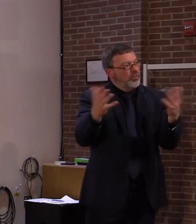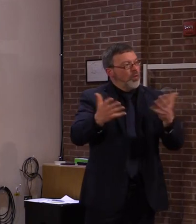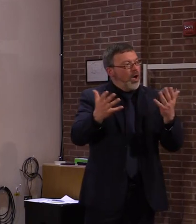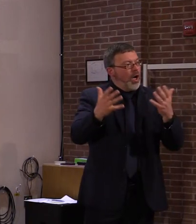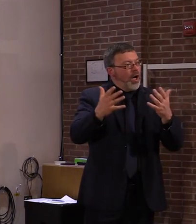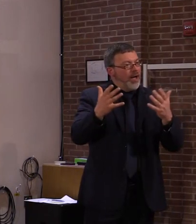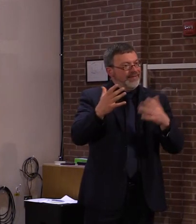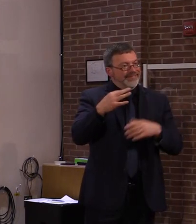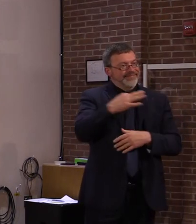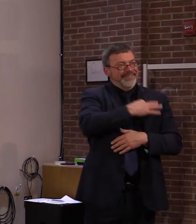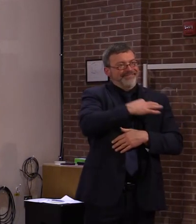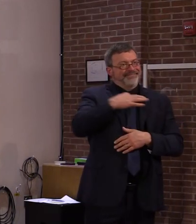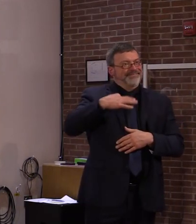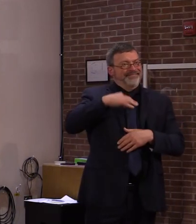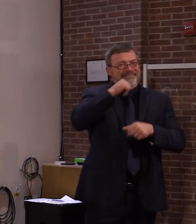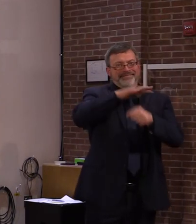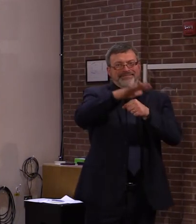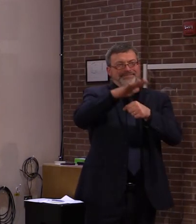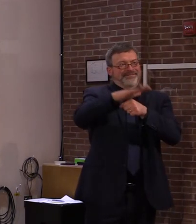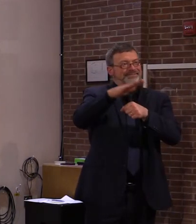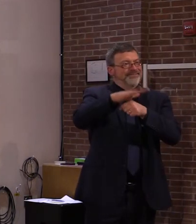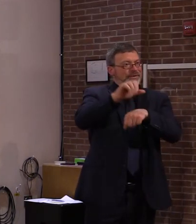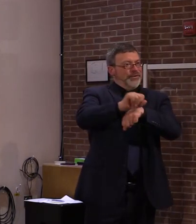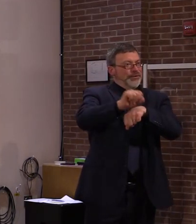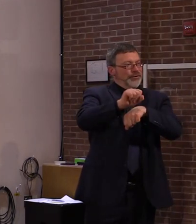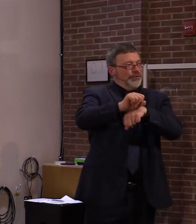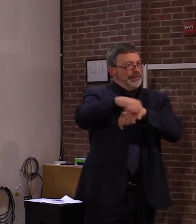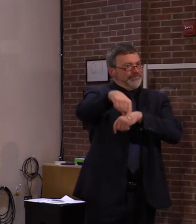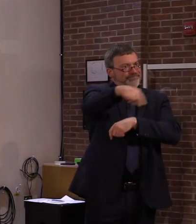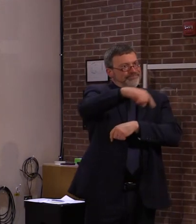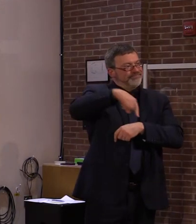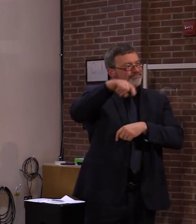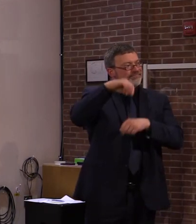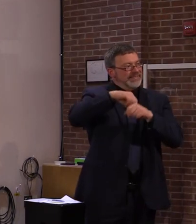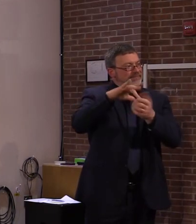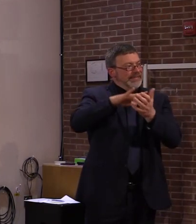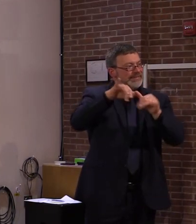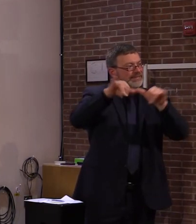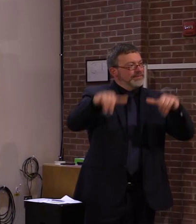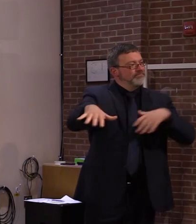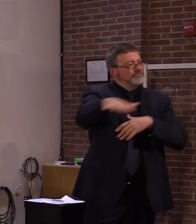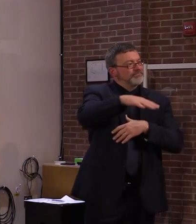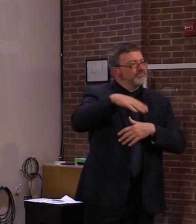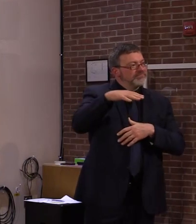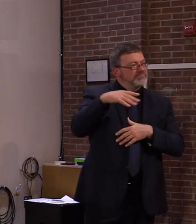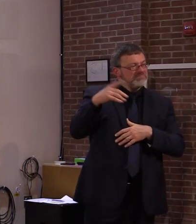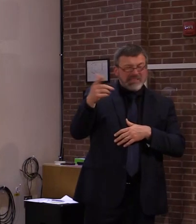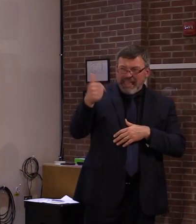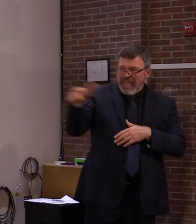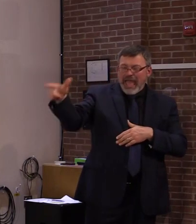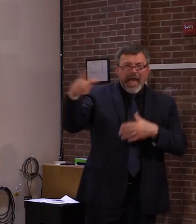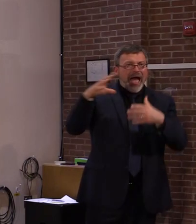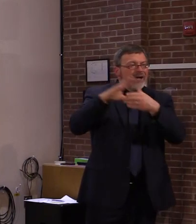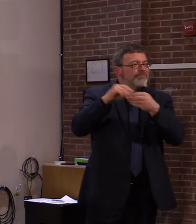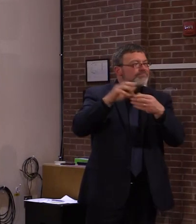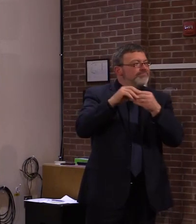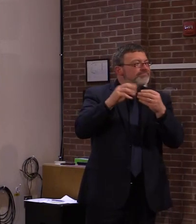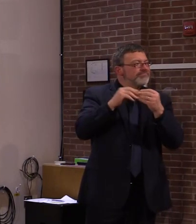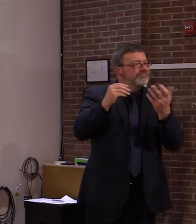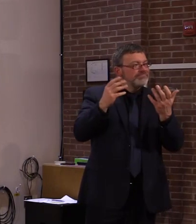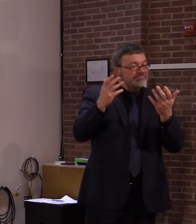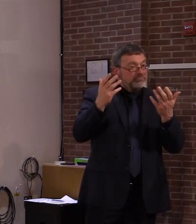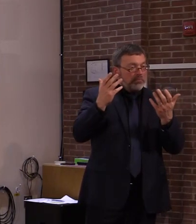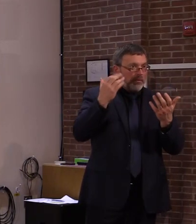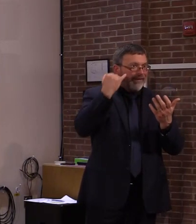market, but do you have any information you could share about the impact the lack of supplies are having? If